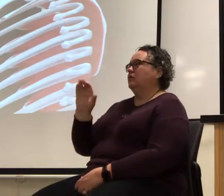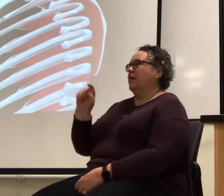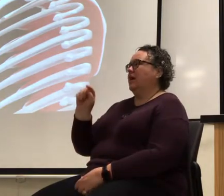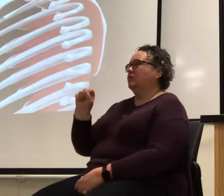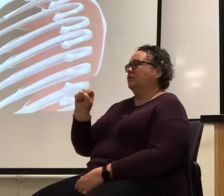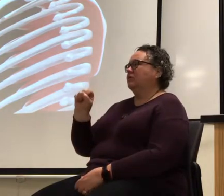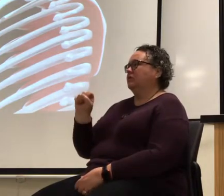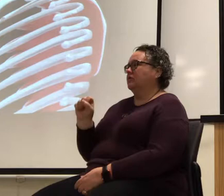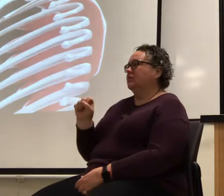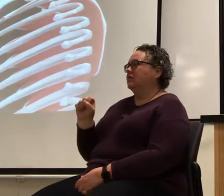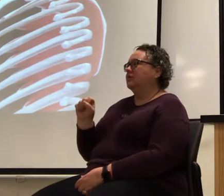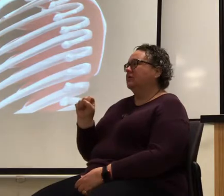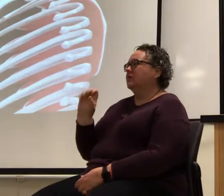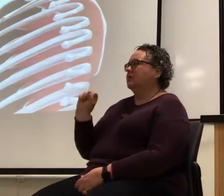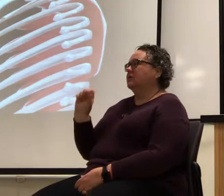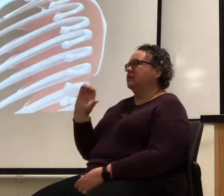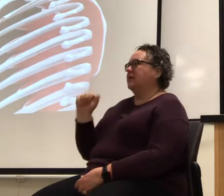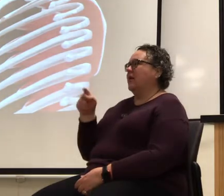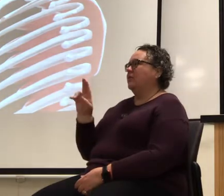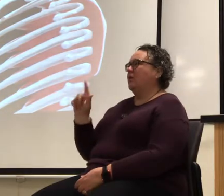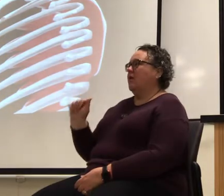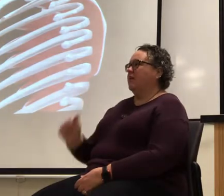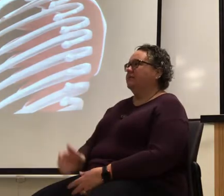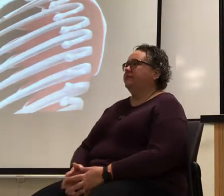scapula. Okay, let me